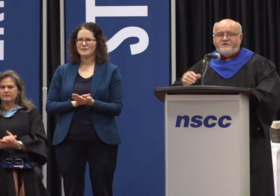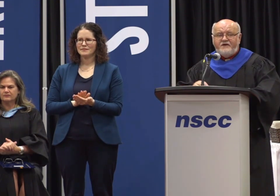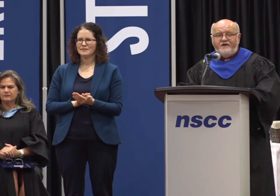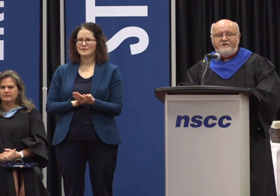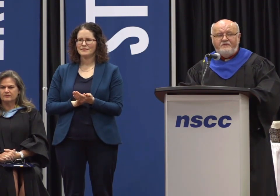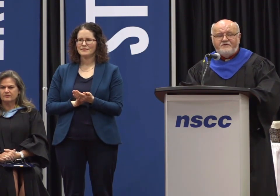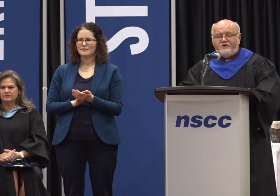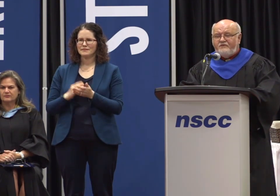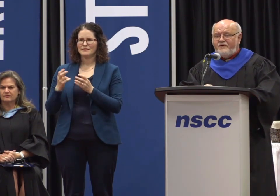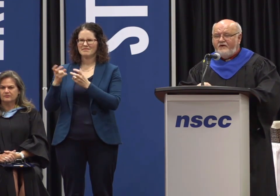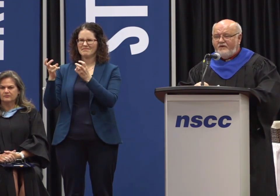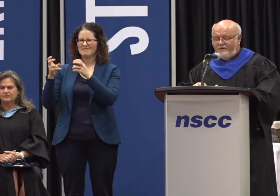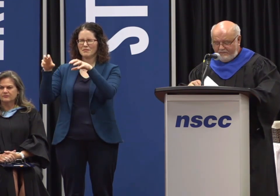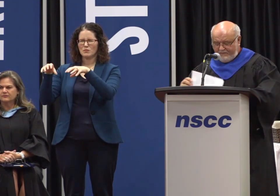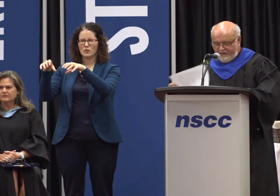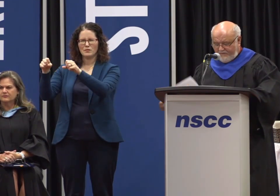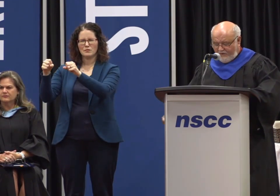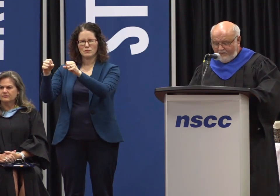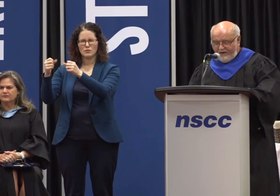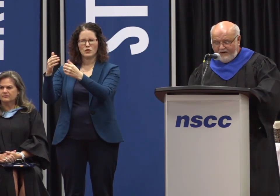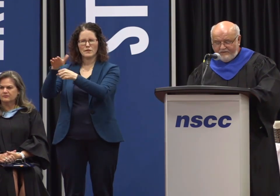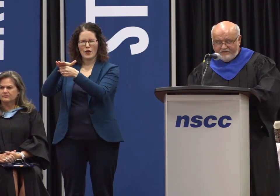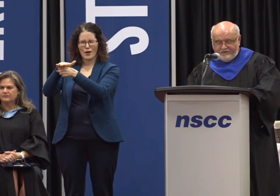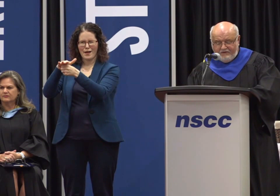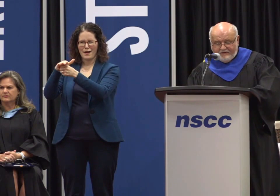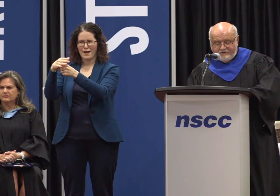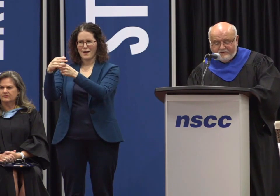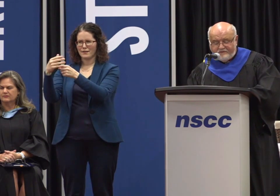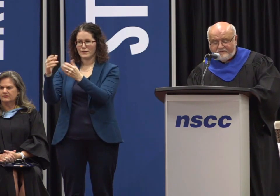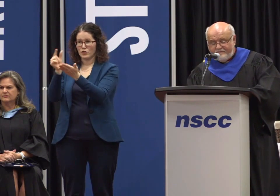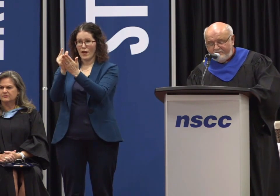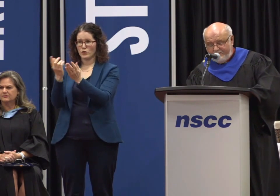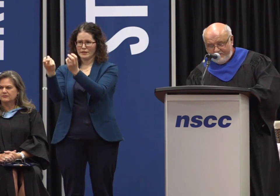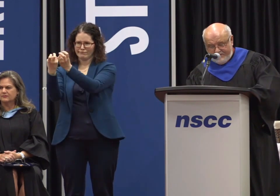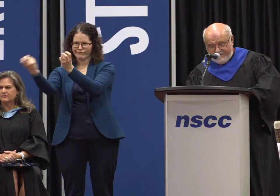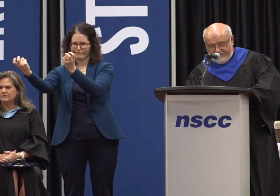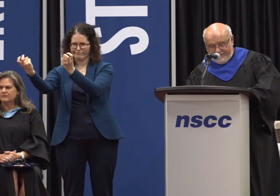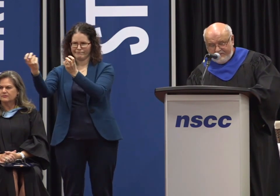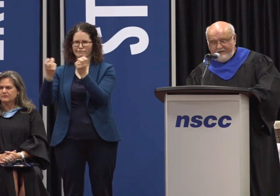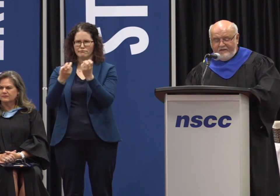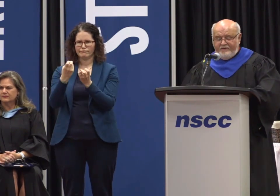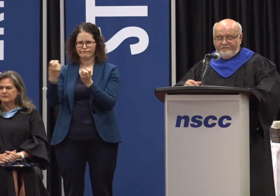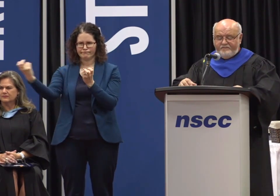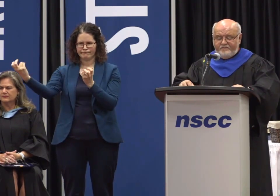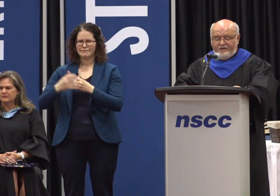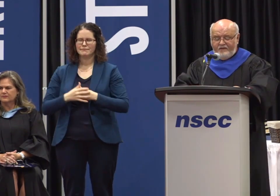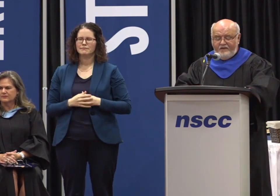They are sitting in the reserved area in a row behind the graduates.